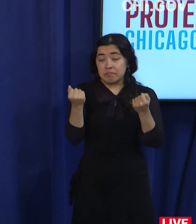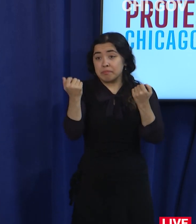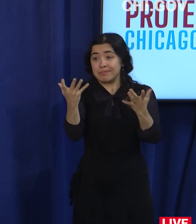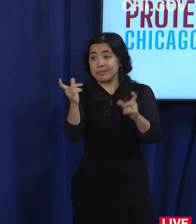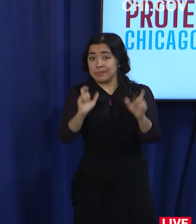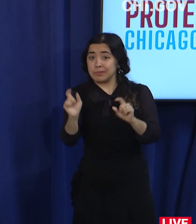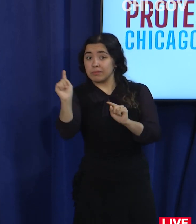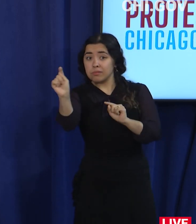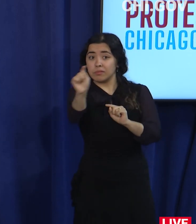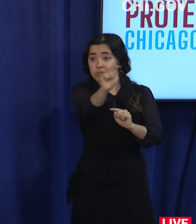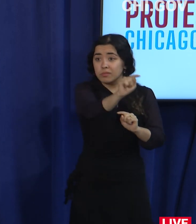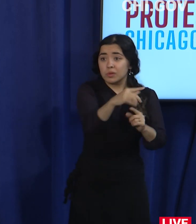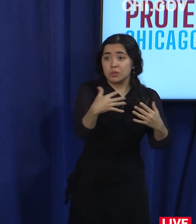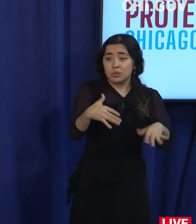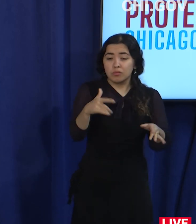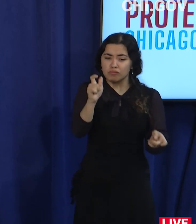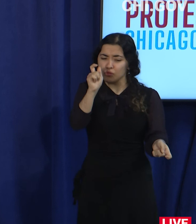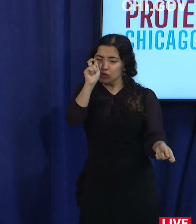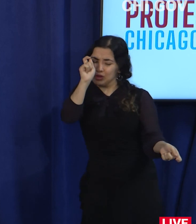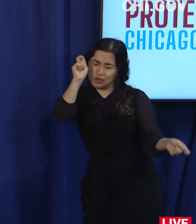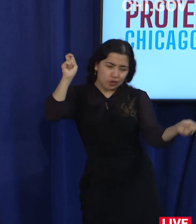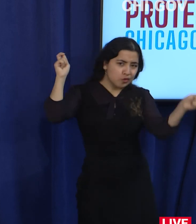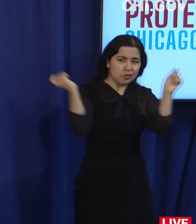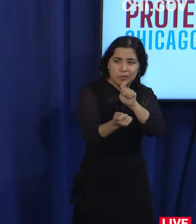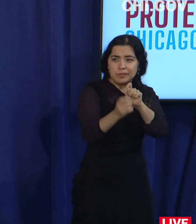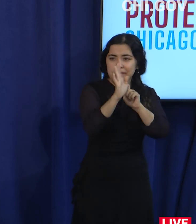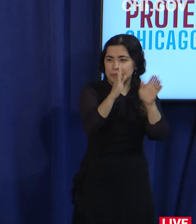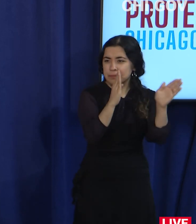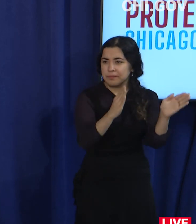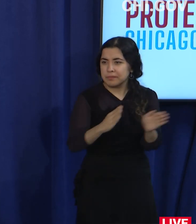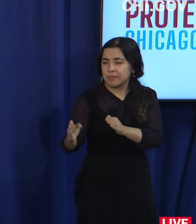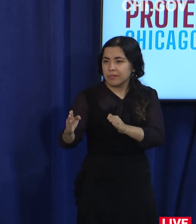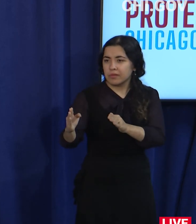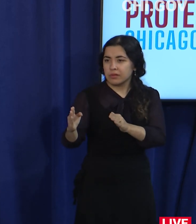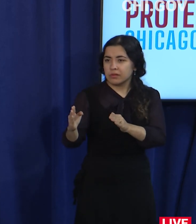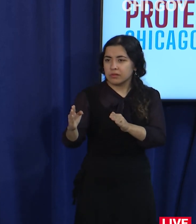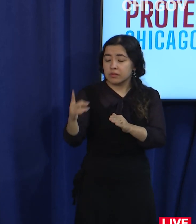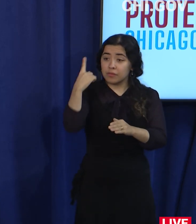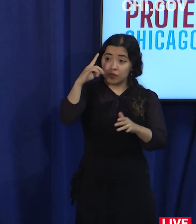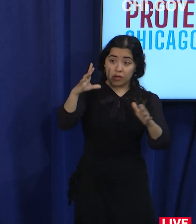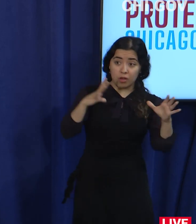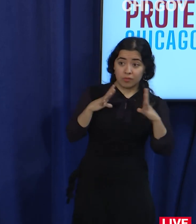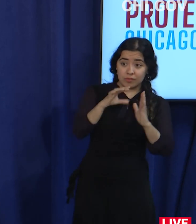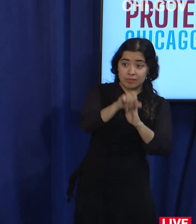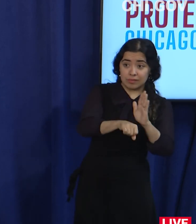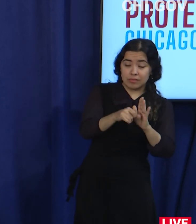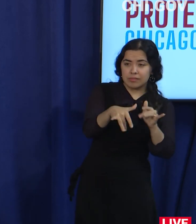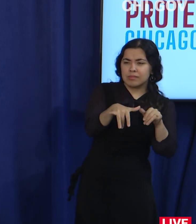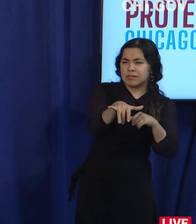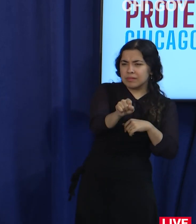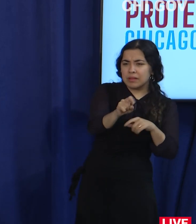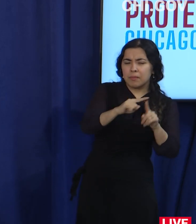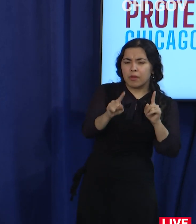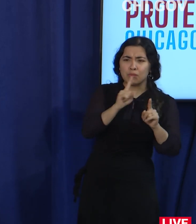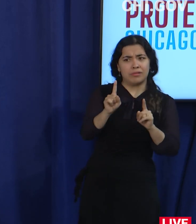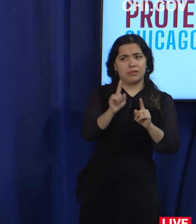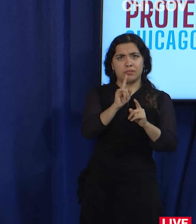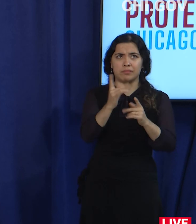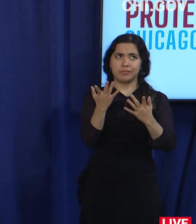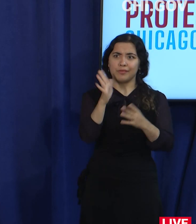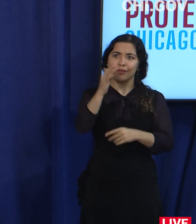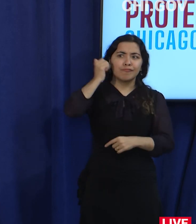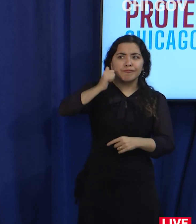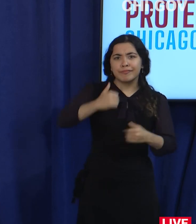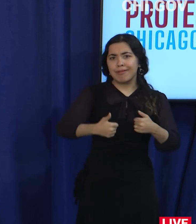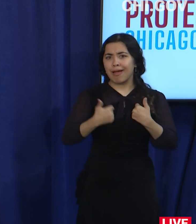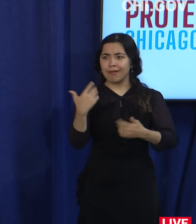modifying and have modified their plans for not just for the holidays, but how they're living their lives day to day.